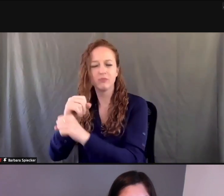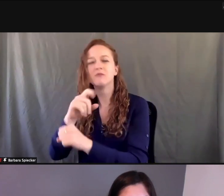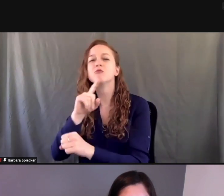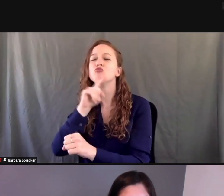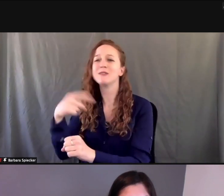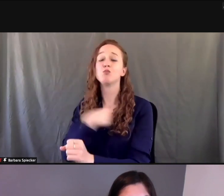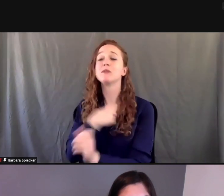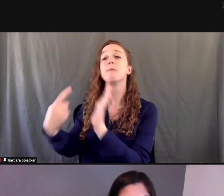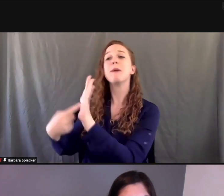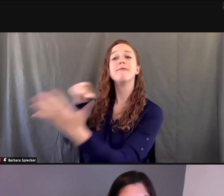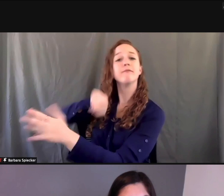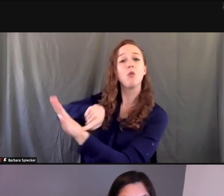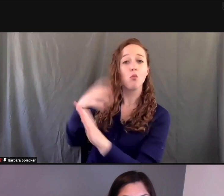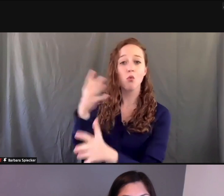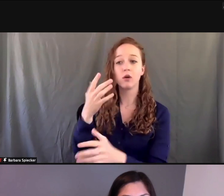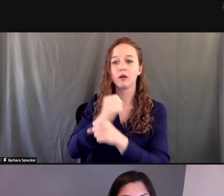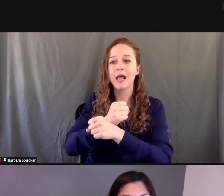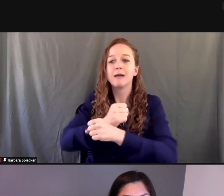life that we see today.